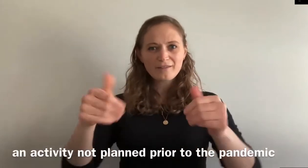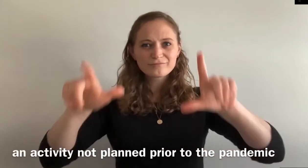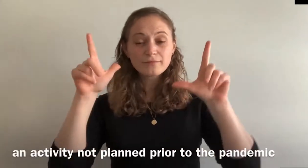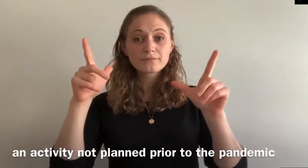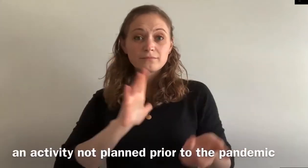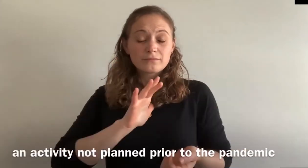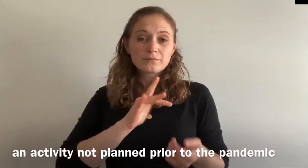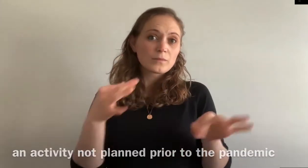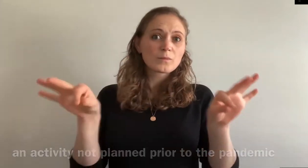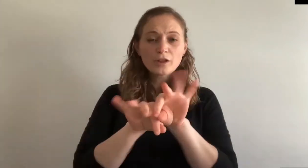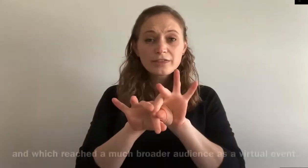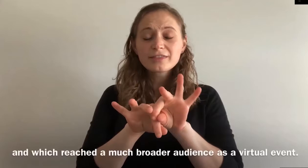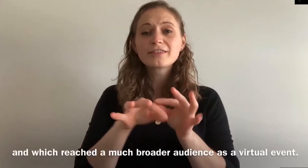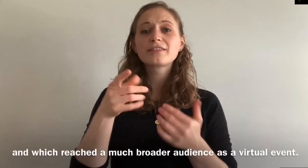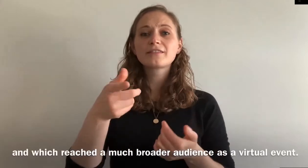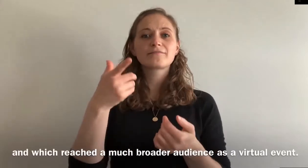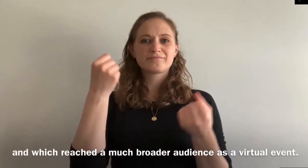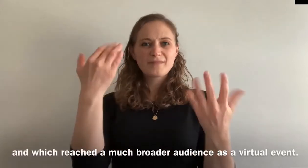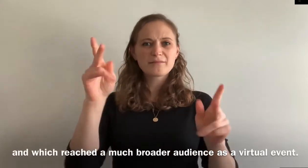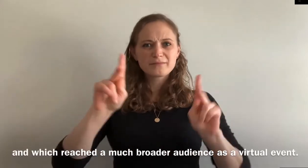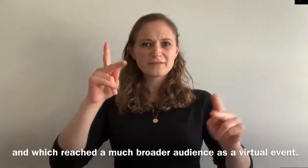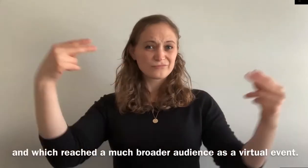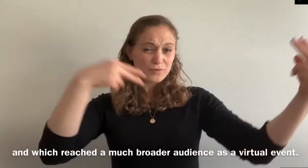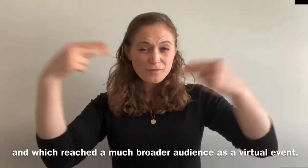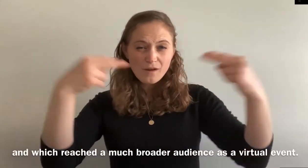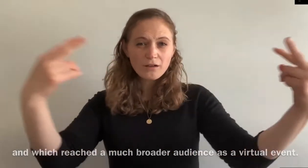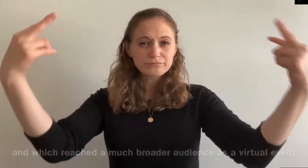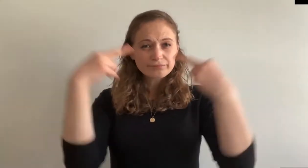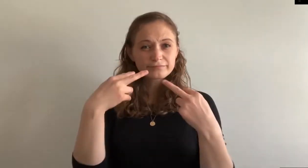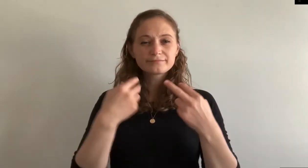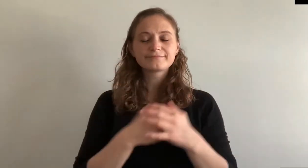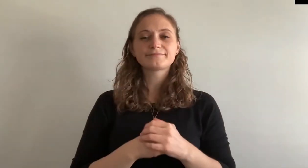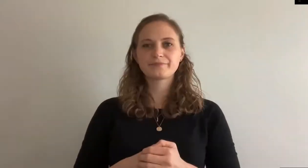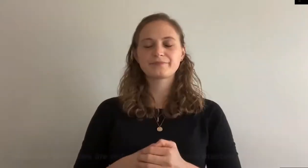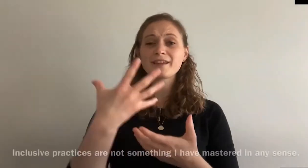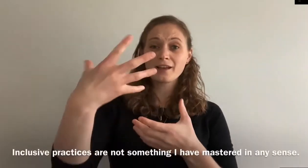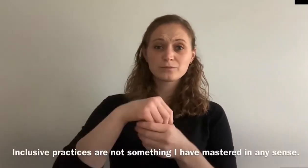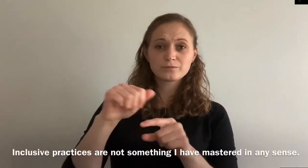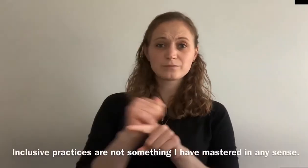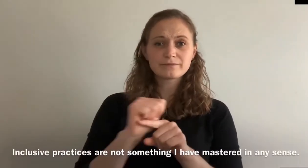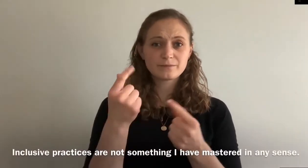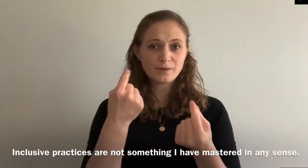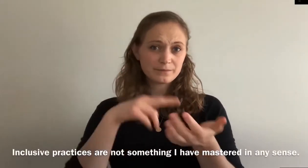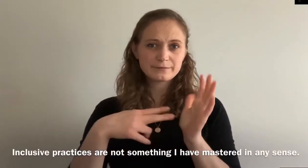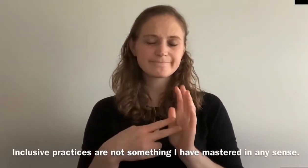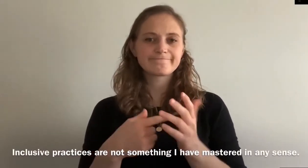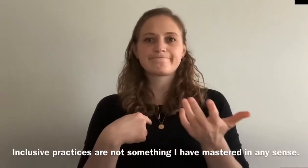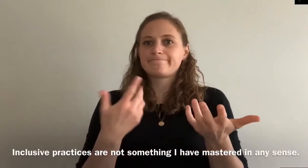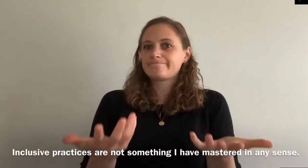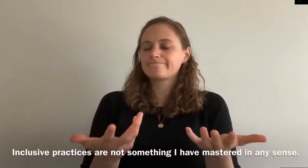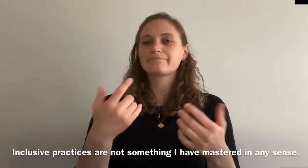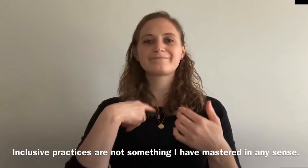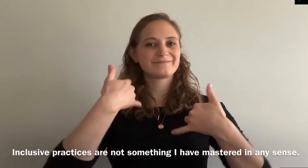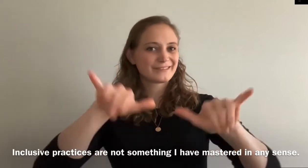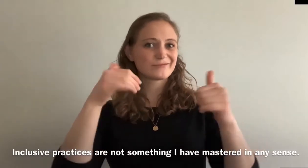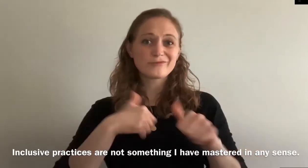was an activity not planned prior to the pandemic, but which reached a much broader audience as a virtual event. Inclusive practices